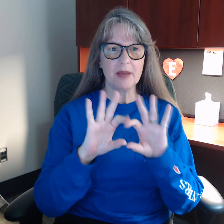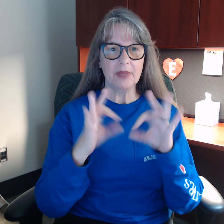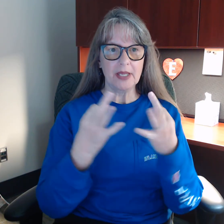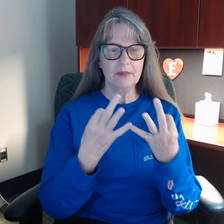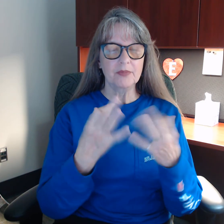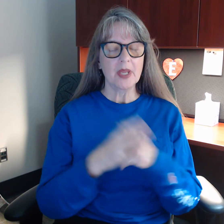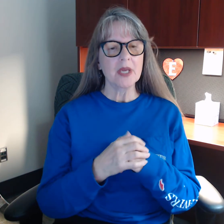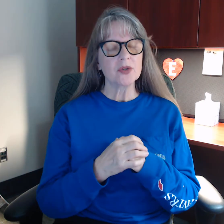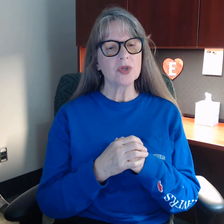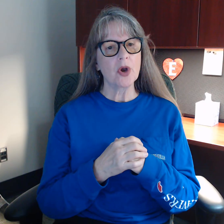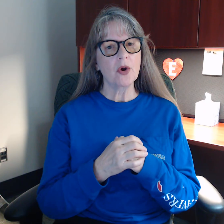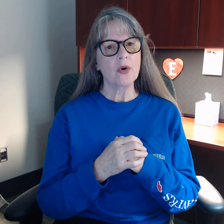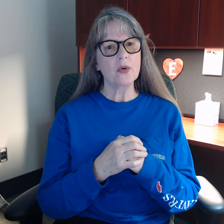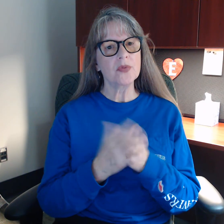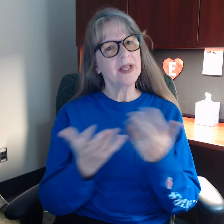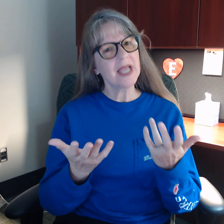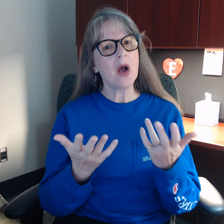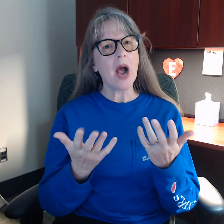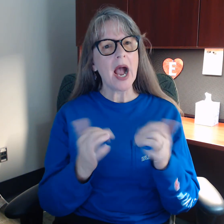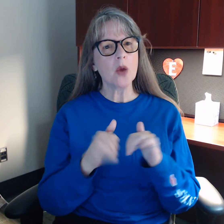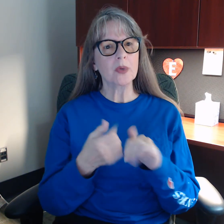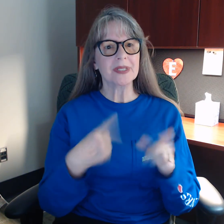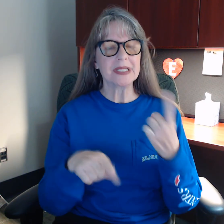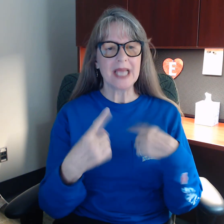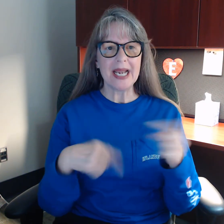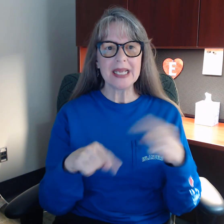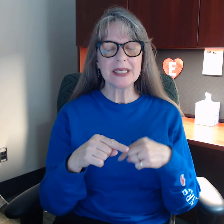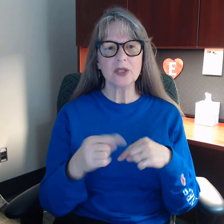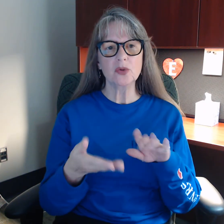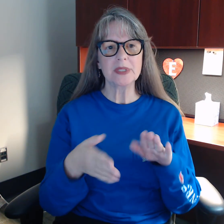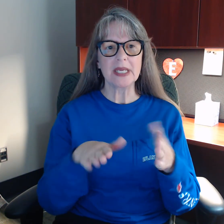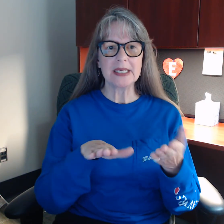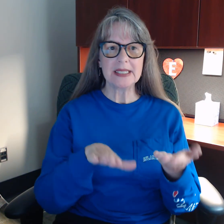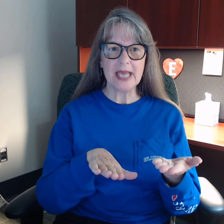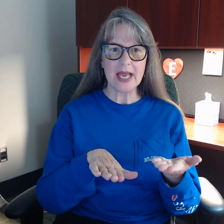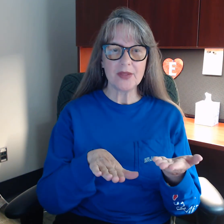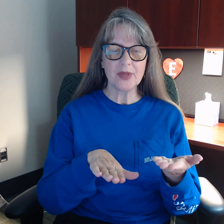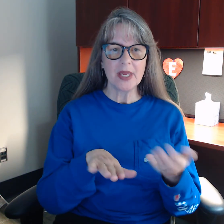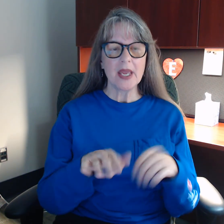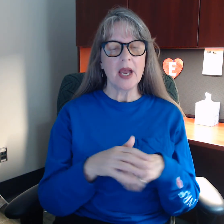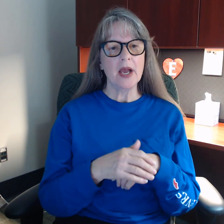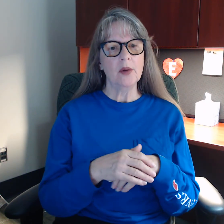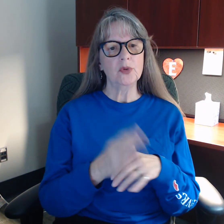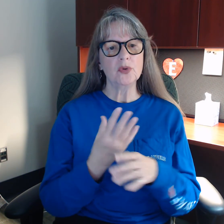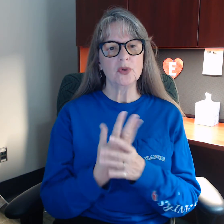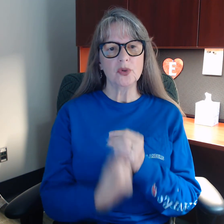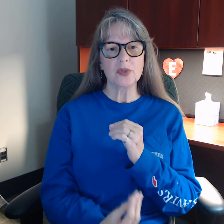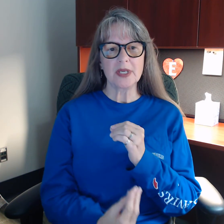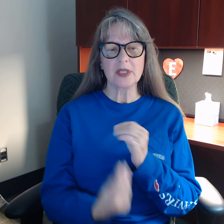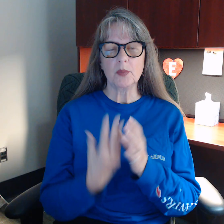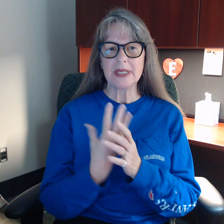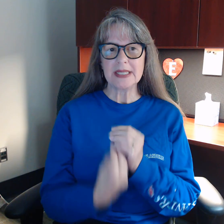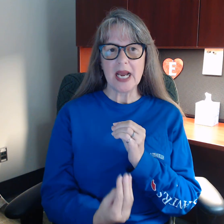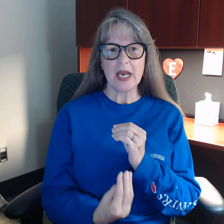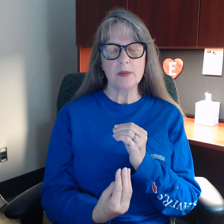family. So that's how I would sign it. You would say a death. You do say someone died, but